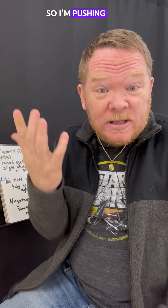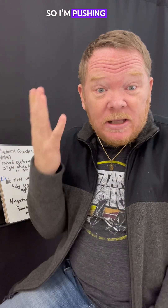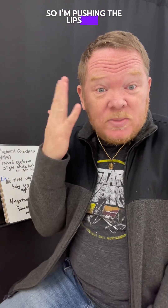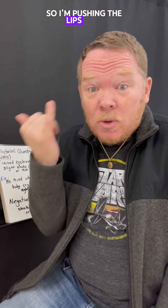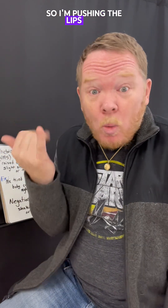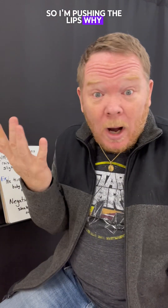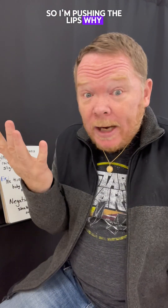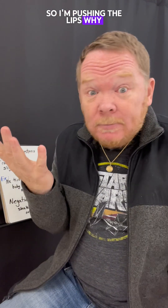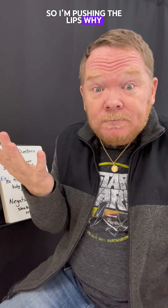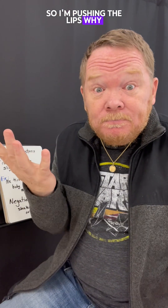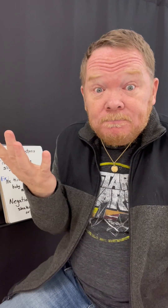lips. Why?